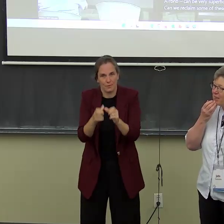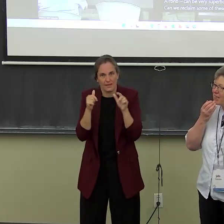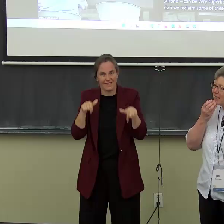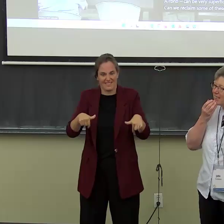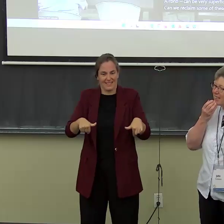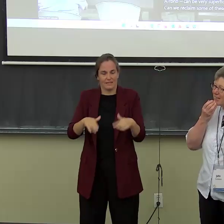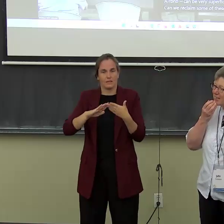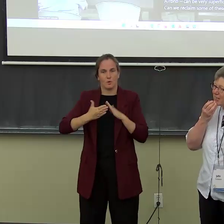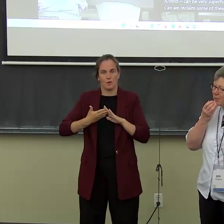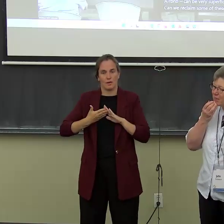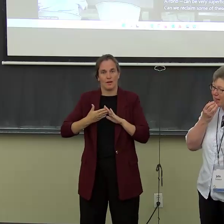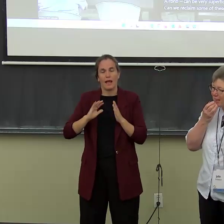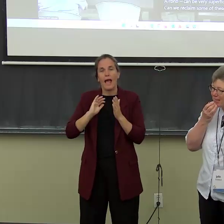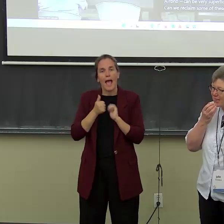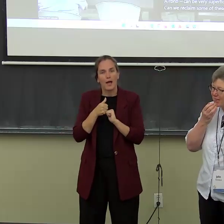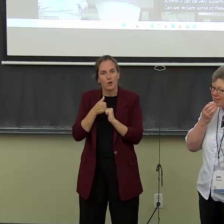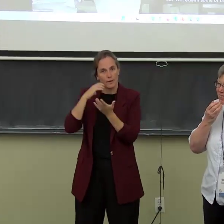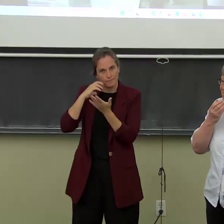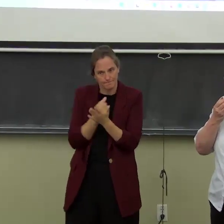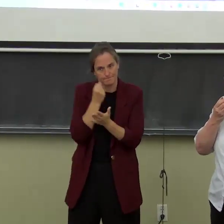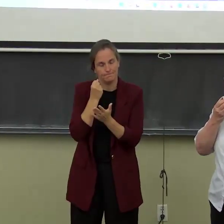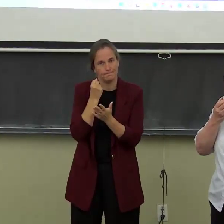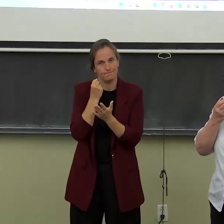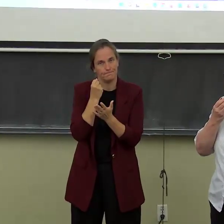How can we use that to